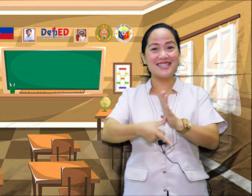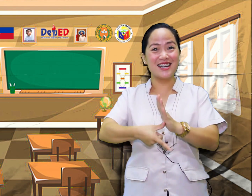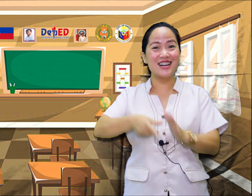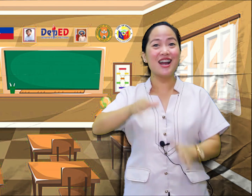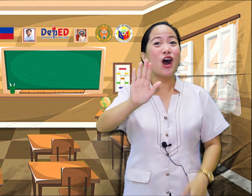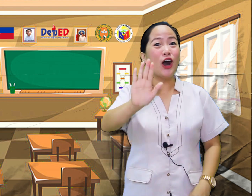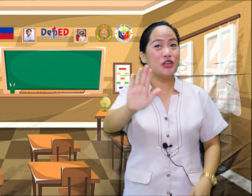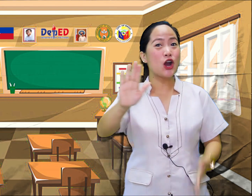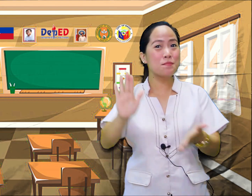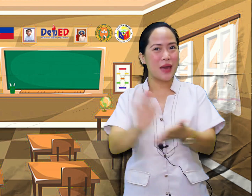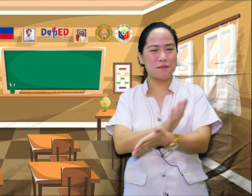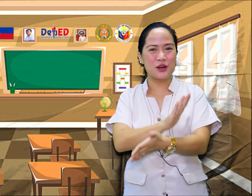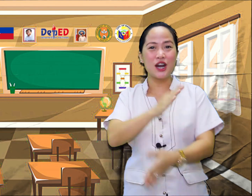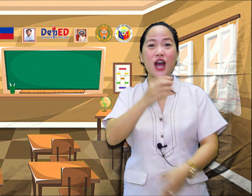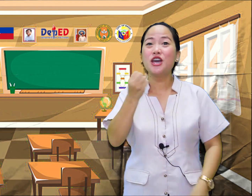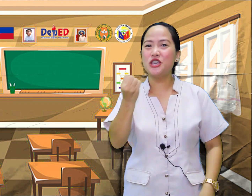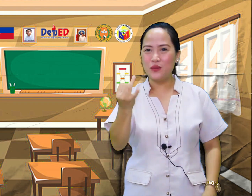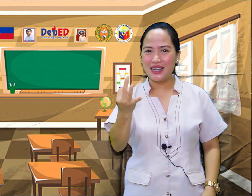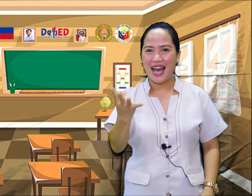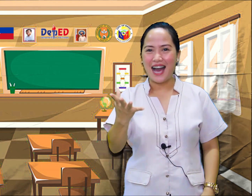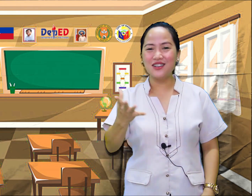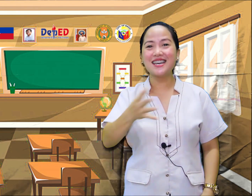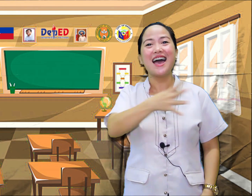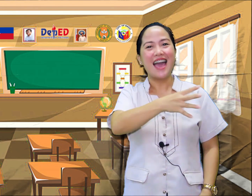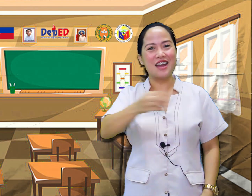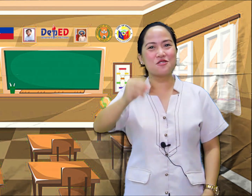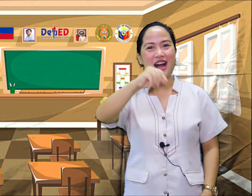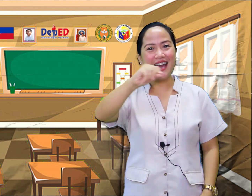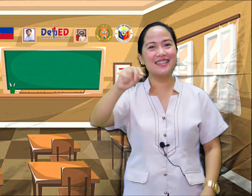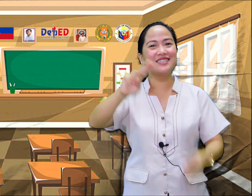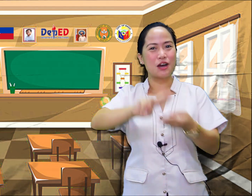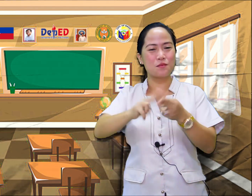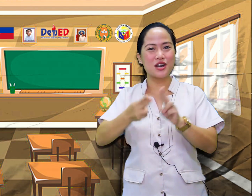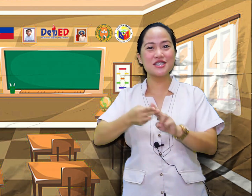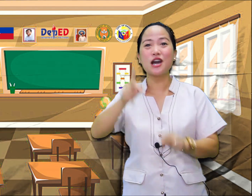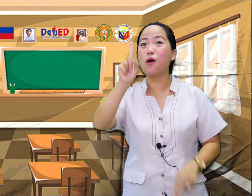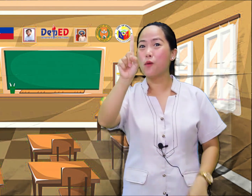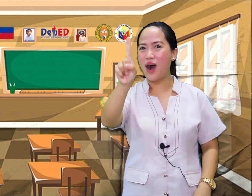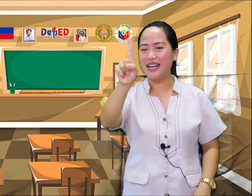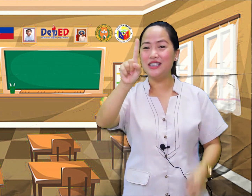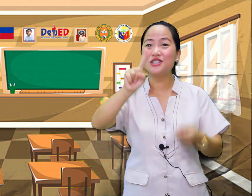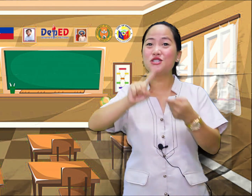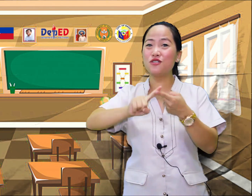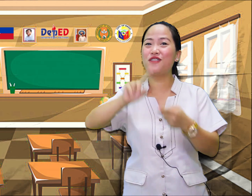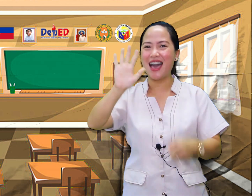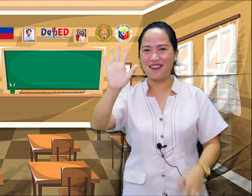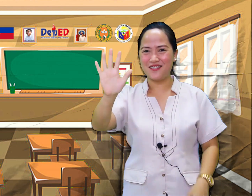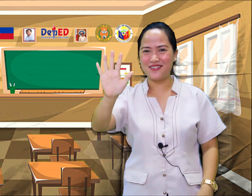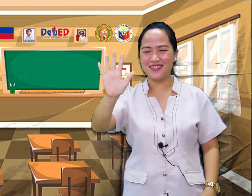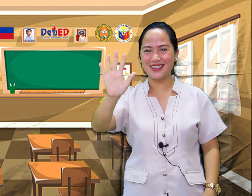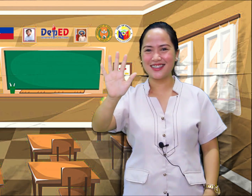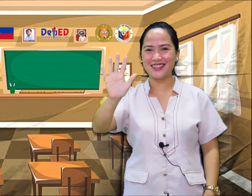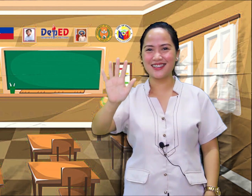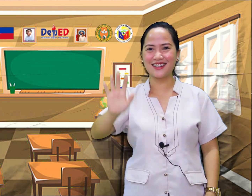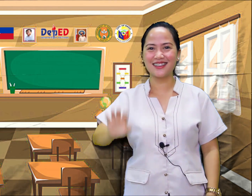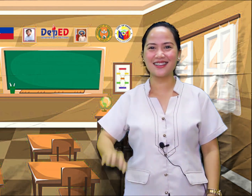Later, on your paper, you will count and write numbers 1 to 5.